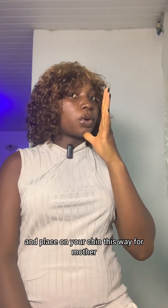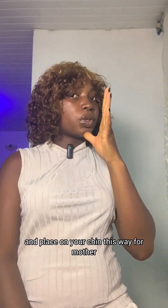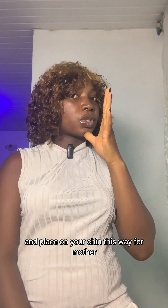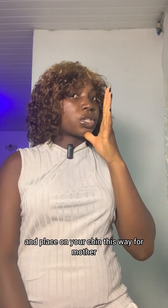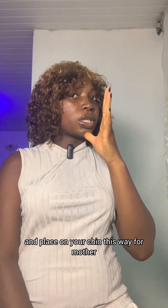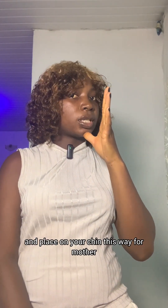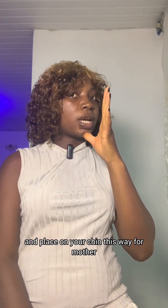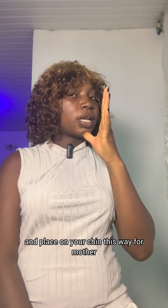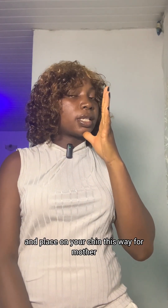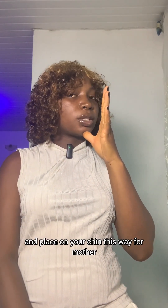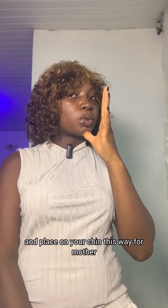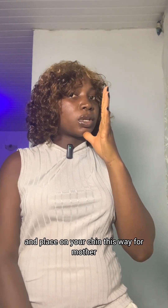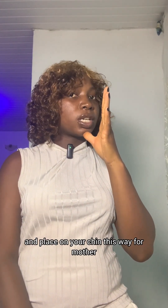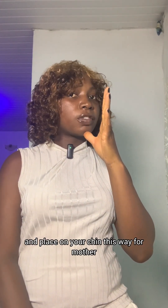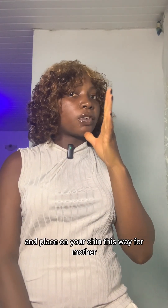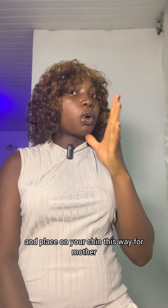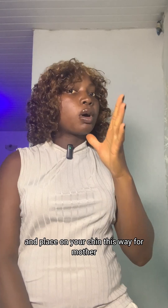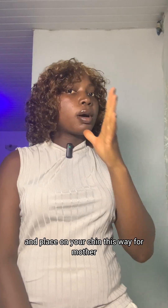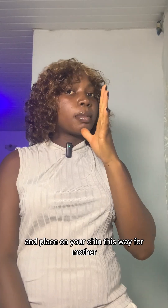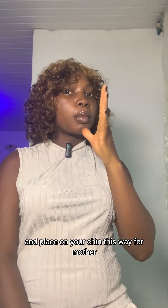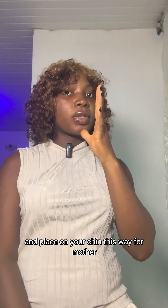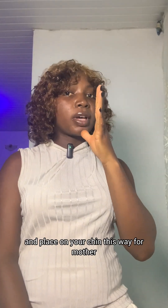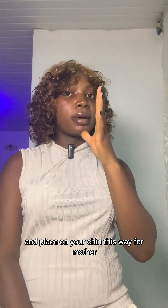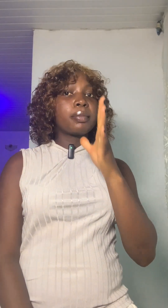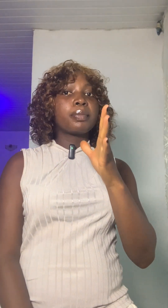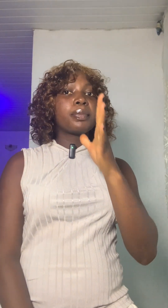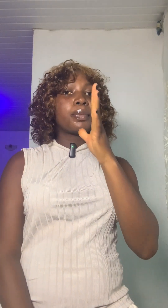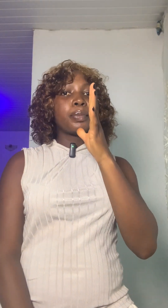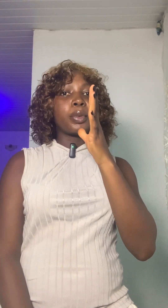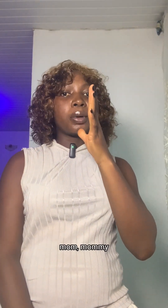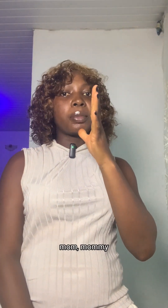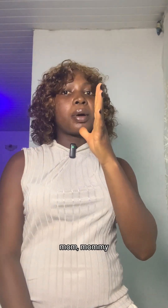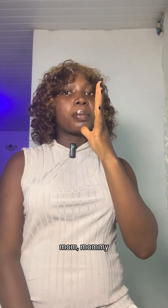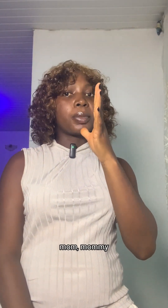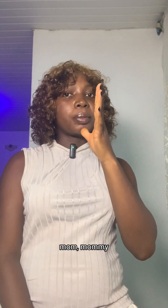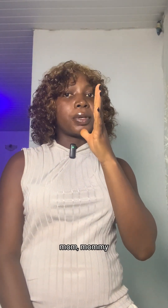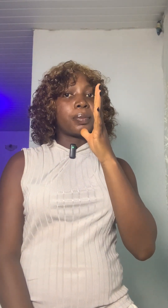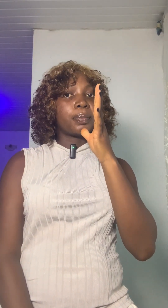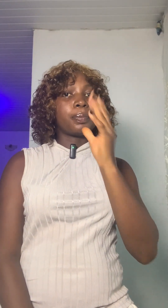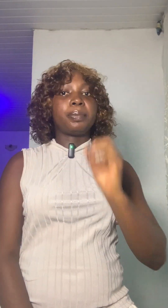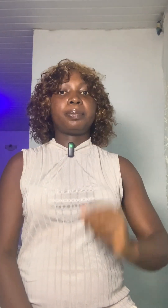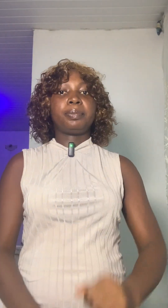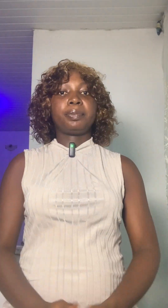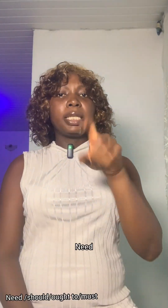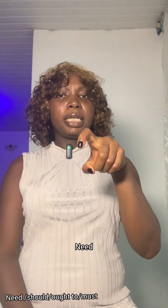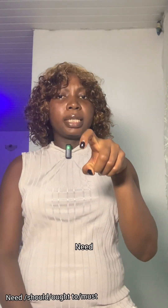your chin this way for mother, mom, mommy. Need,